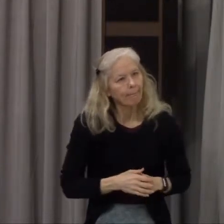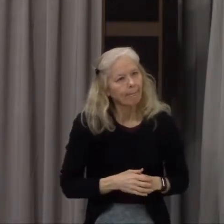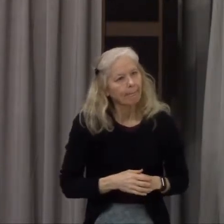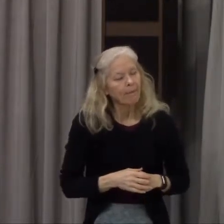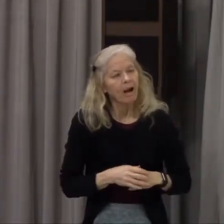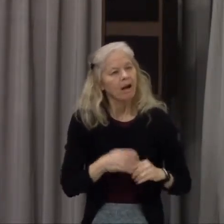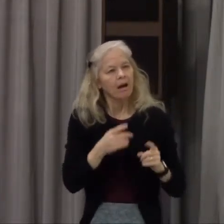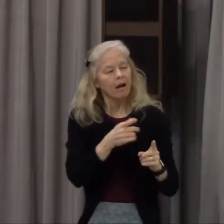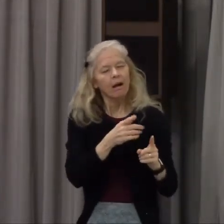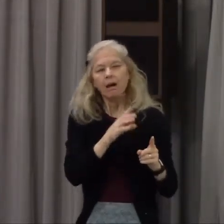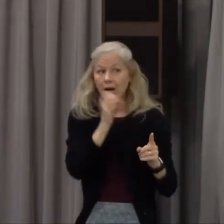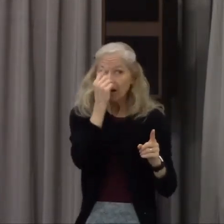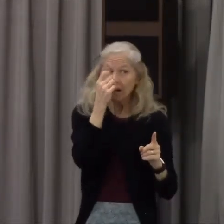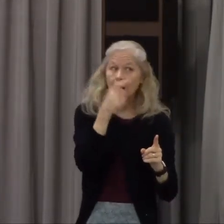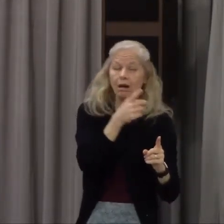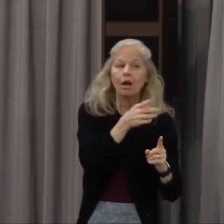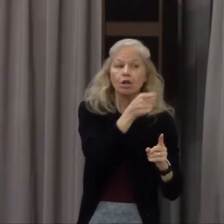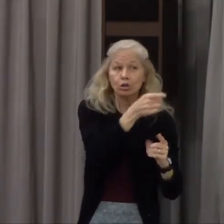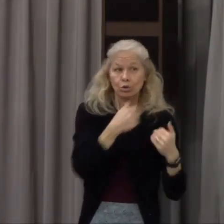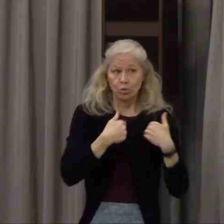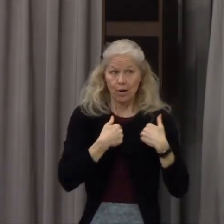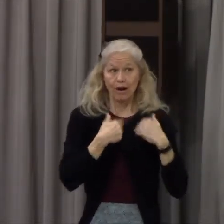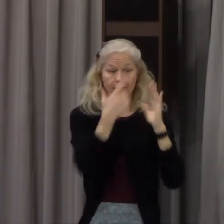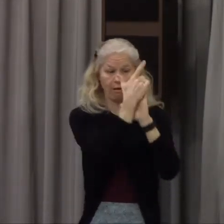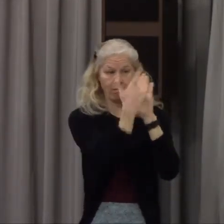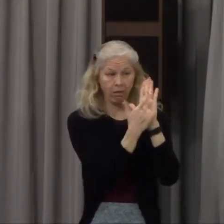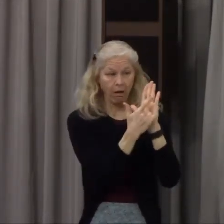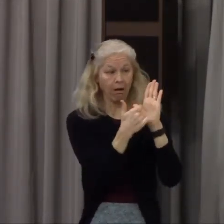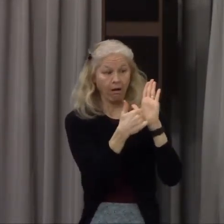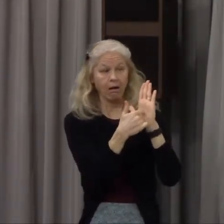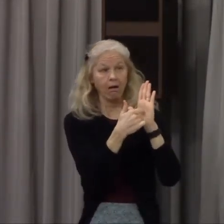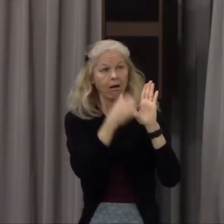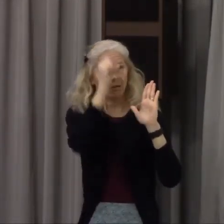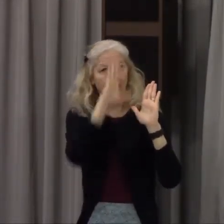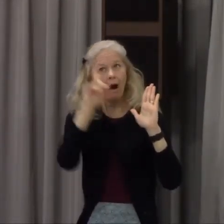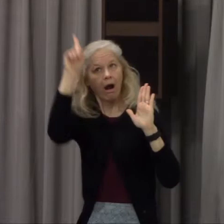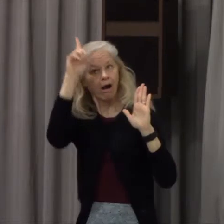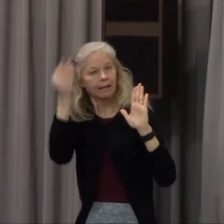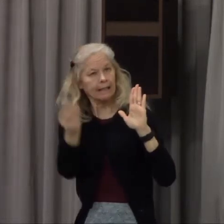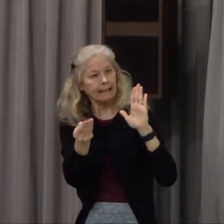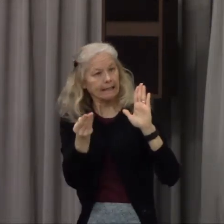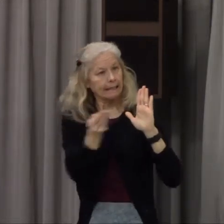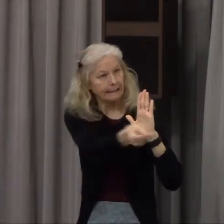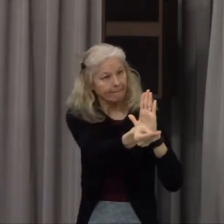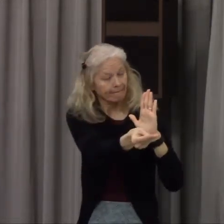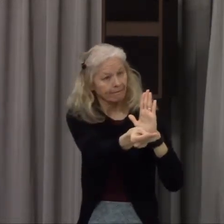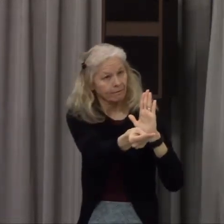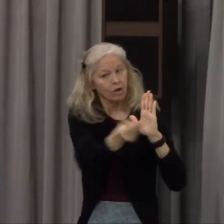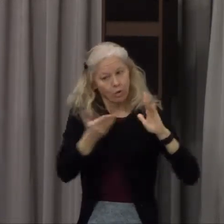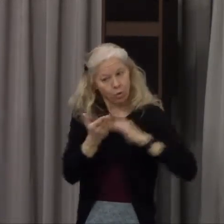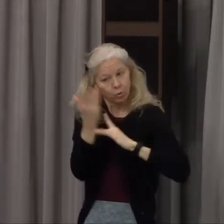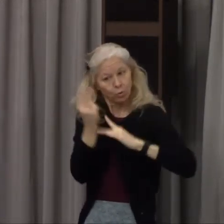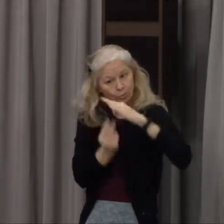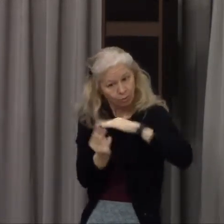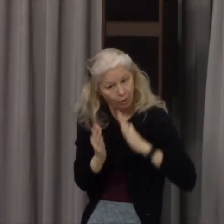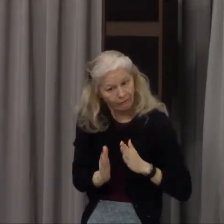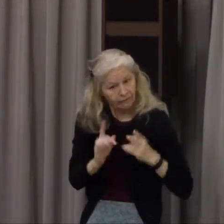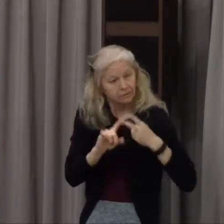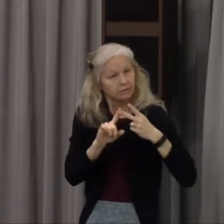not kept it. You haven't kept the law. God gave you, you Sanhedrin leaders of Israel, God gave your